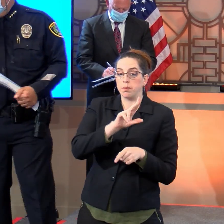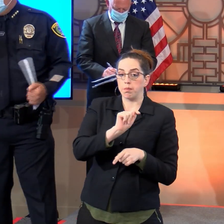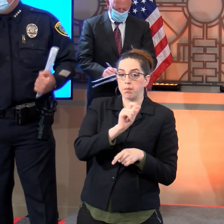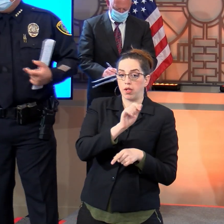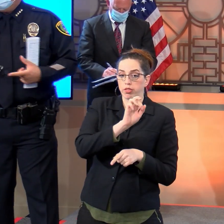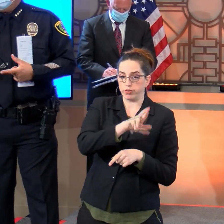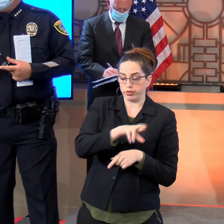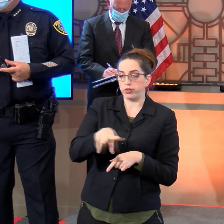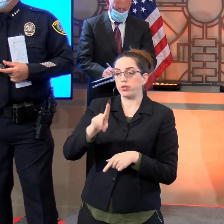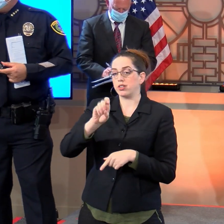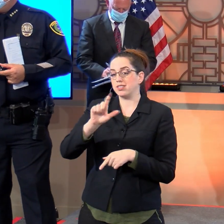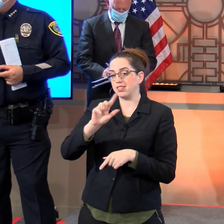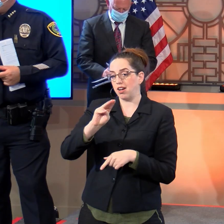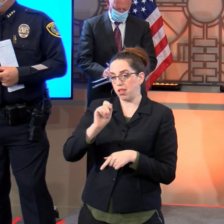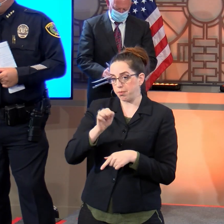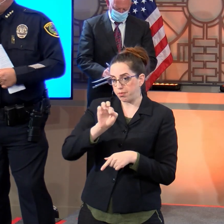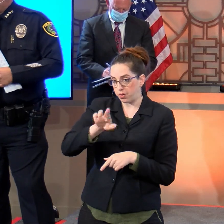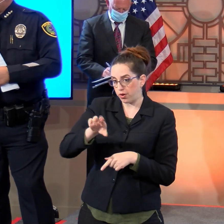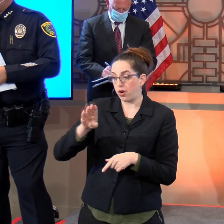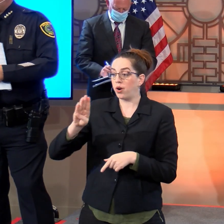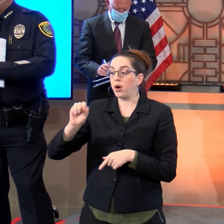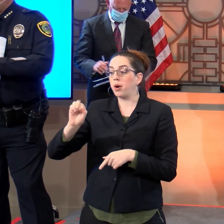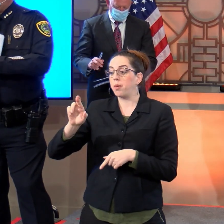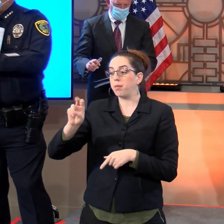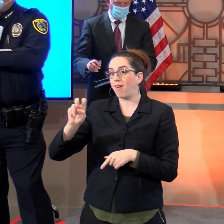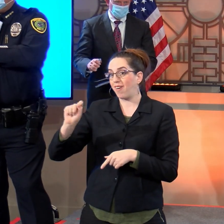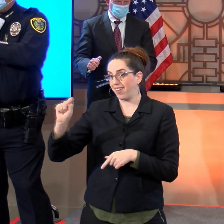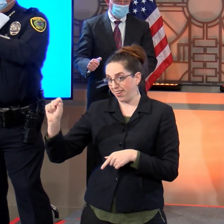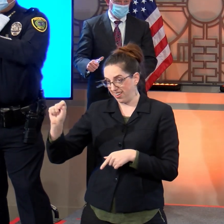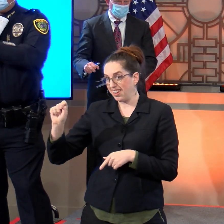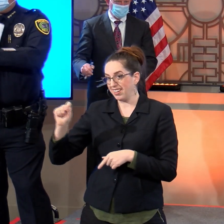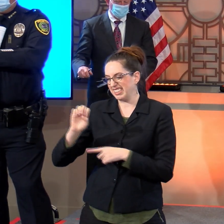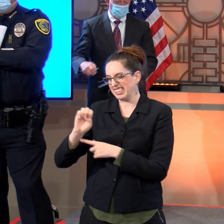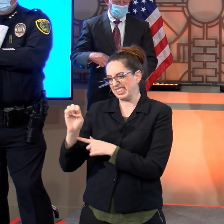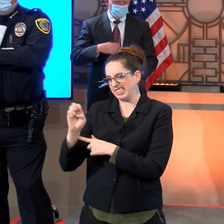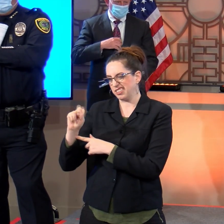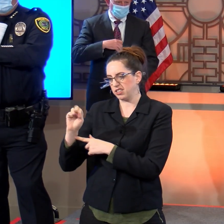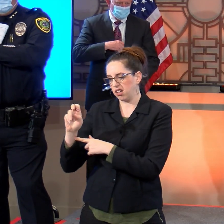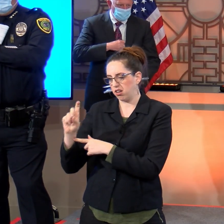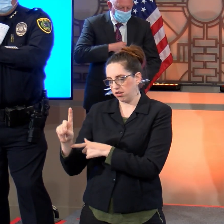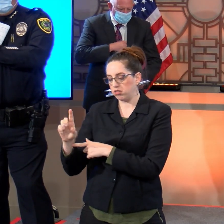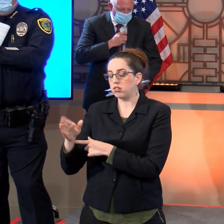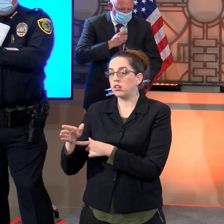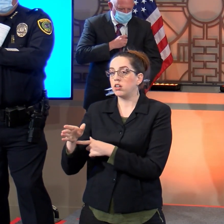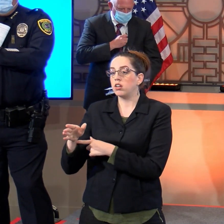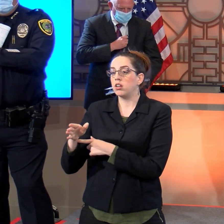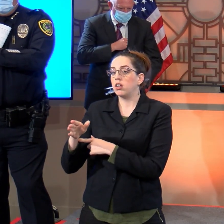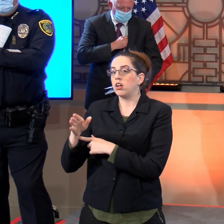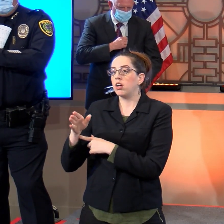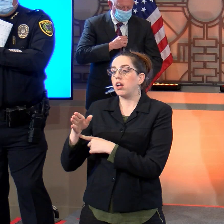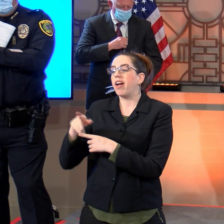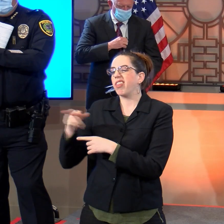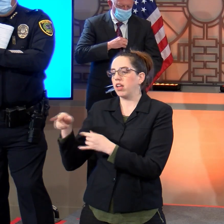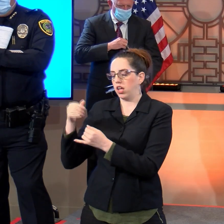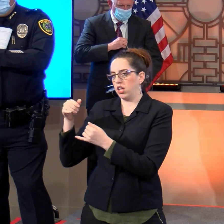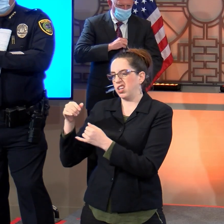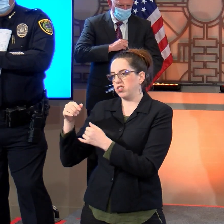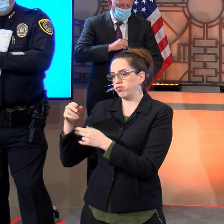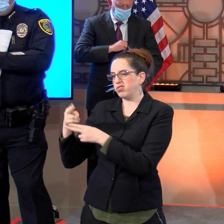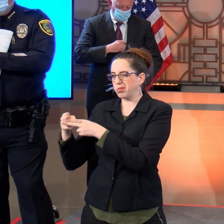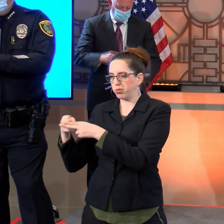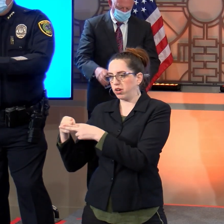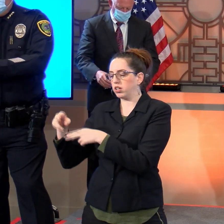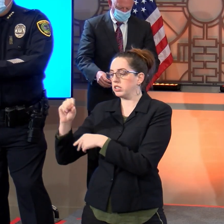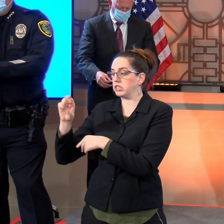Stadium, Del Mar Stadium, Barnett Stadium, which is in East End, and then the mobile sites